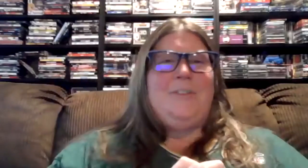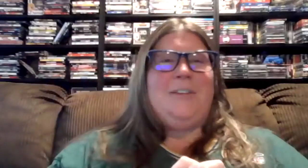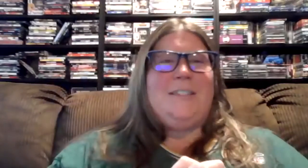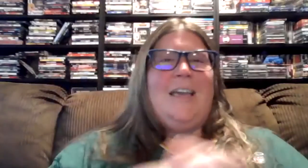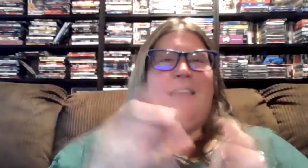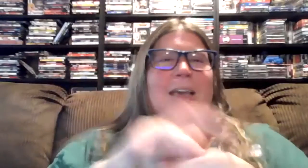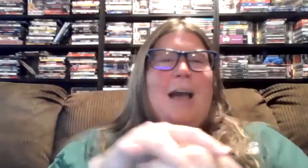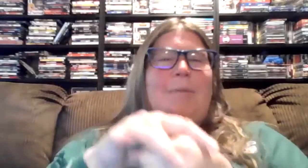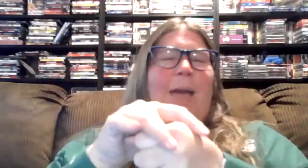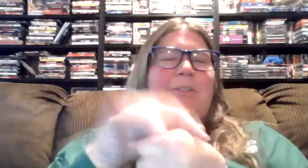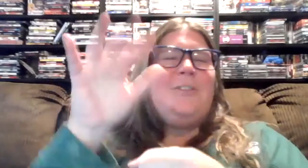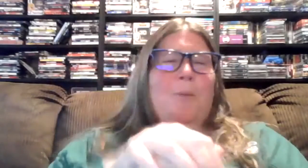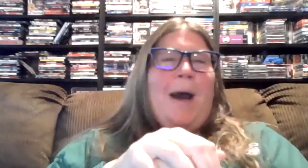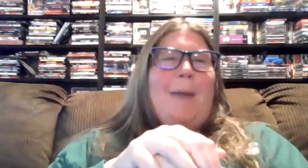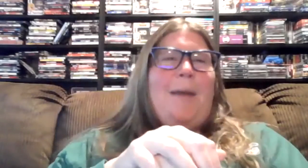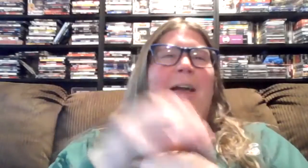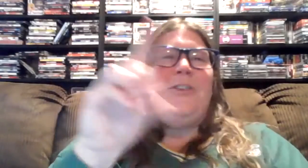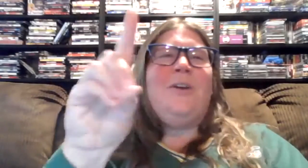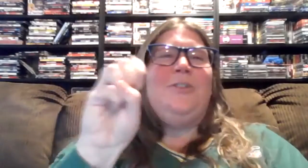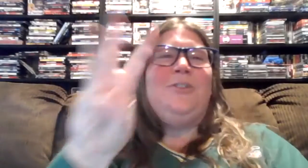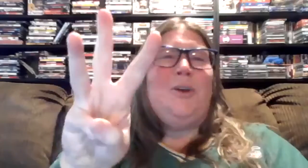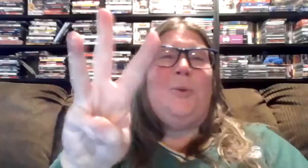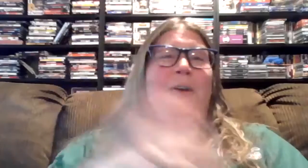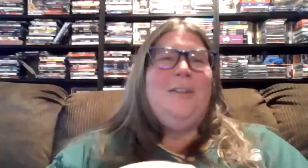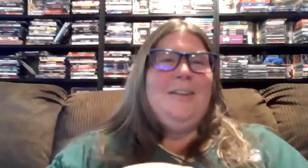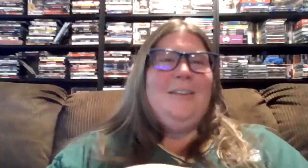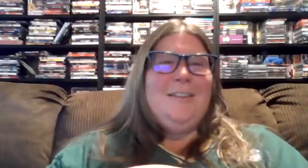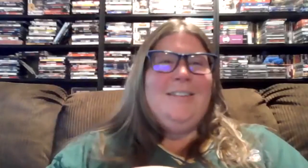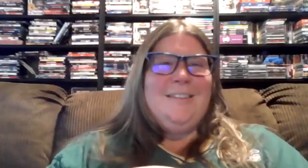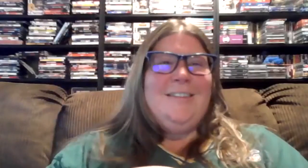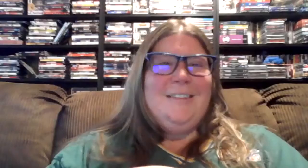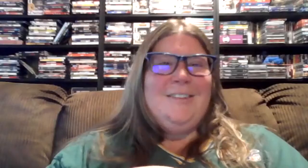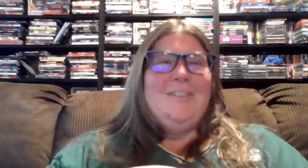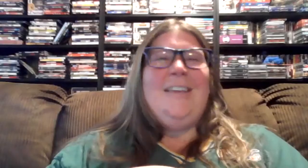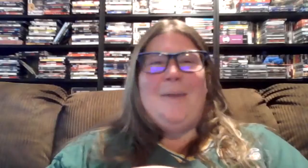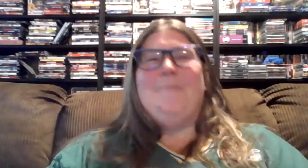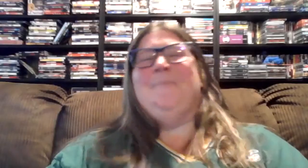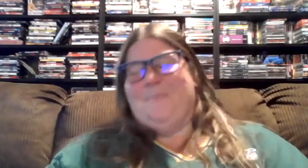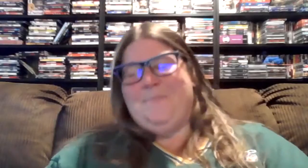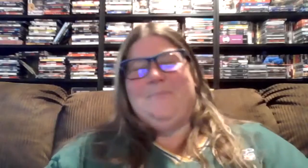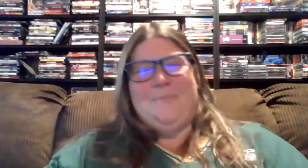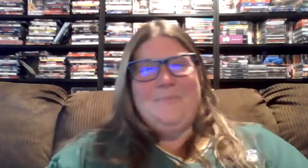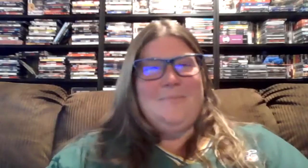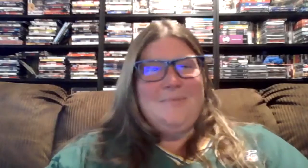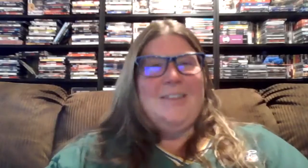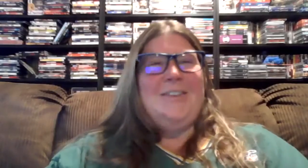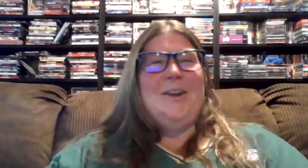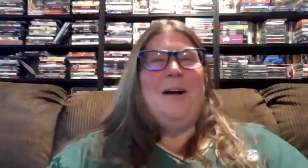just say, but I would just go pop and then you can do do. And do. Yep. Thank you. You're